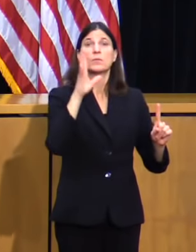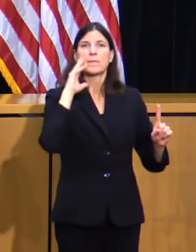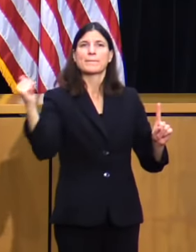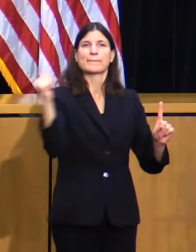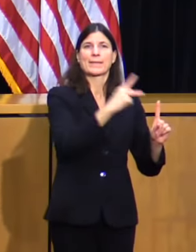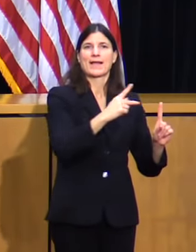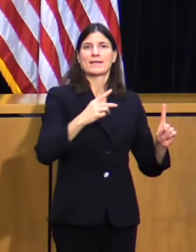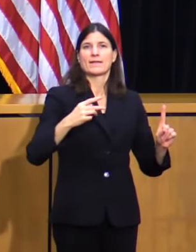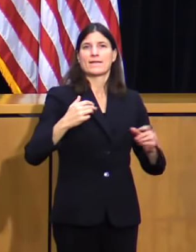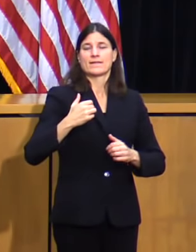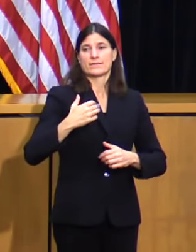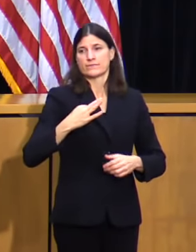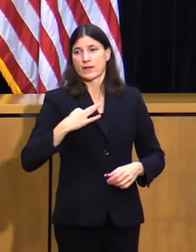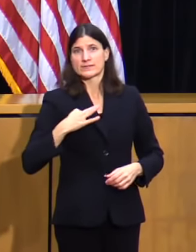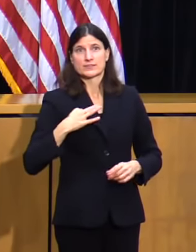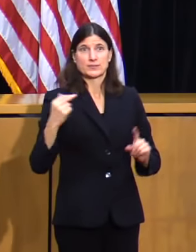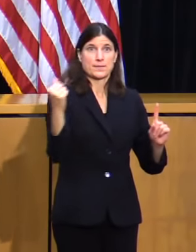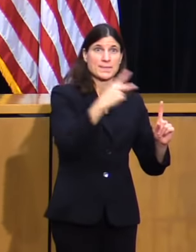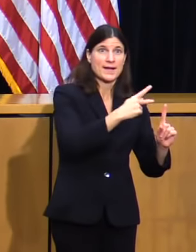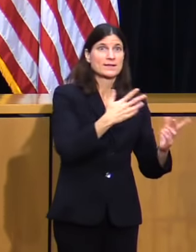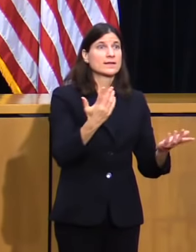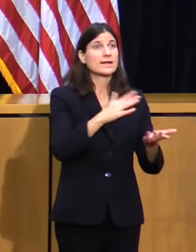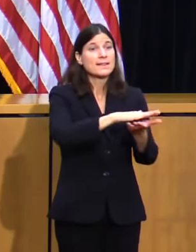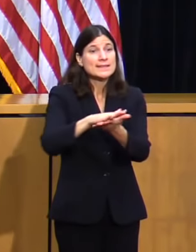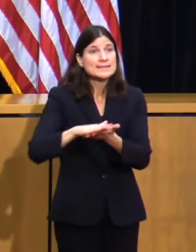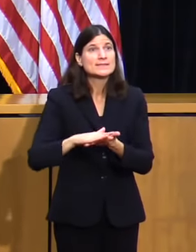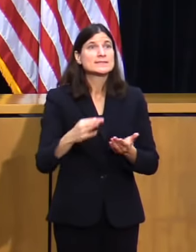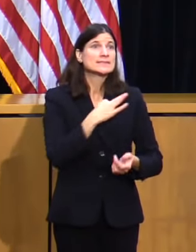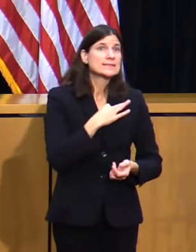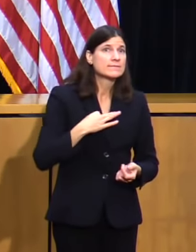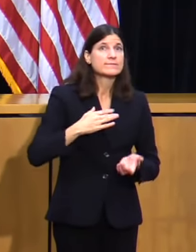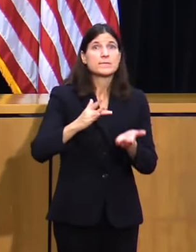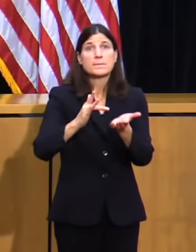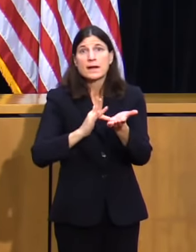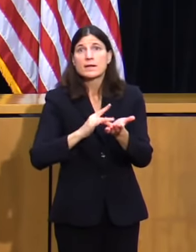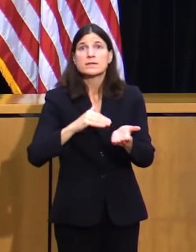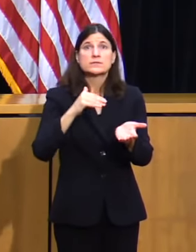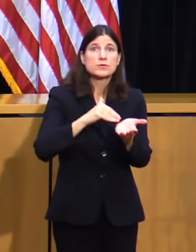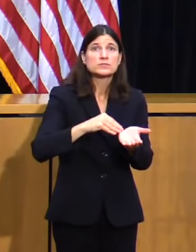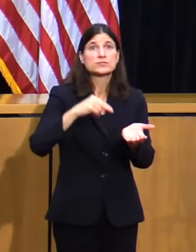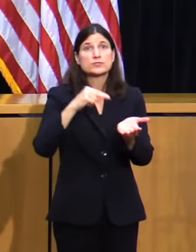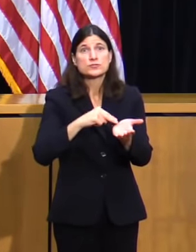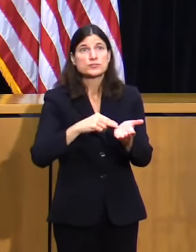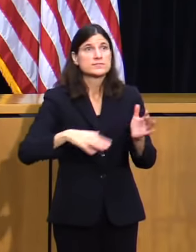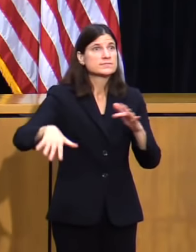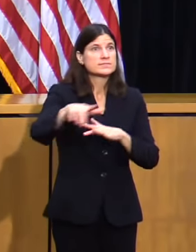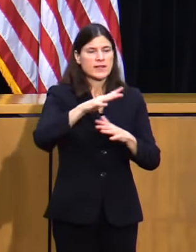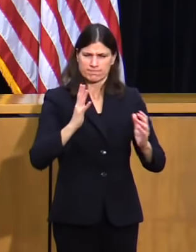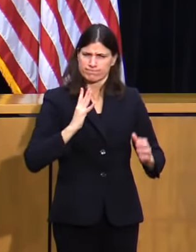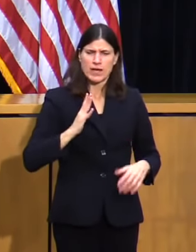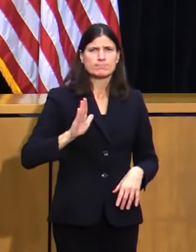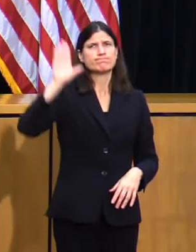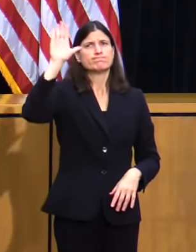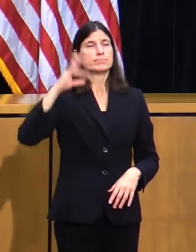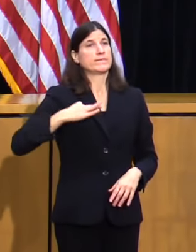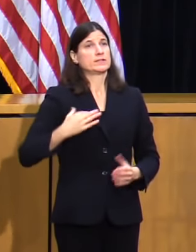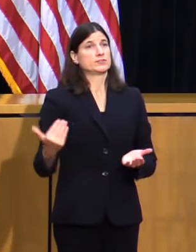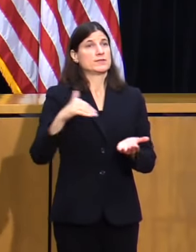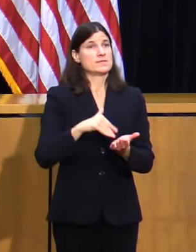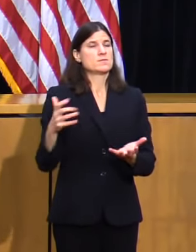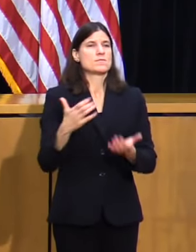need to commit to them right now that we will wear a mask and follow the public health guidelines that we have heard so often. When we wear